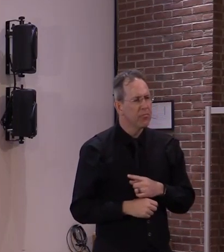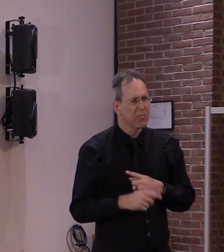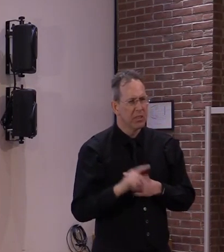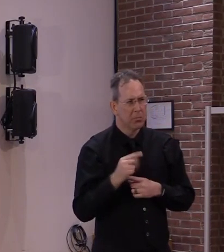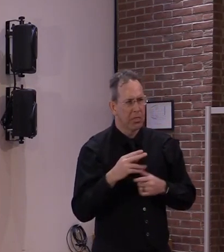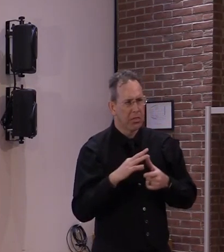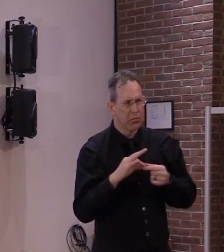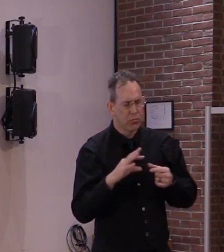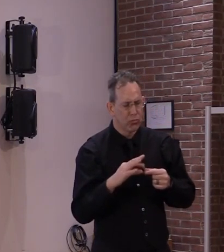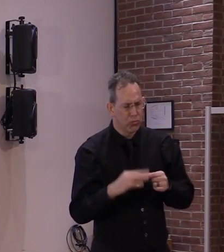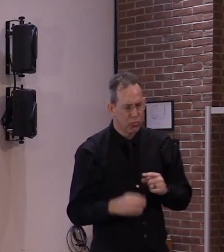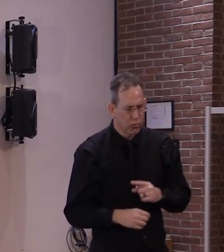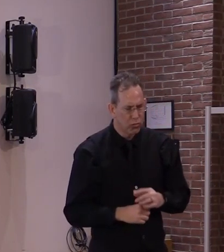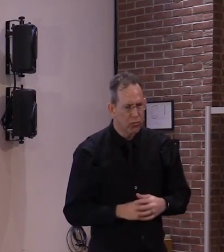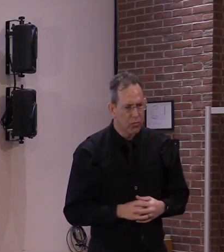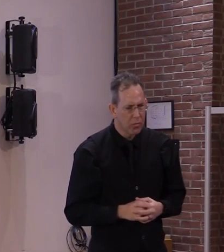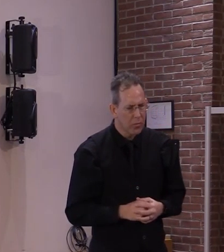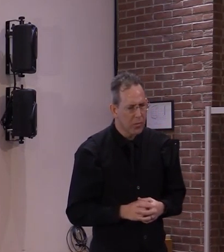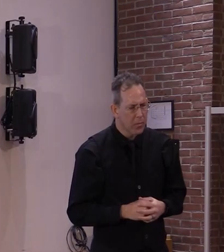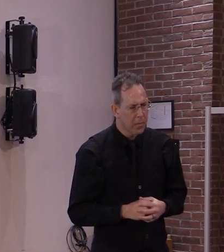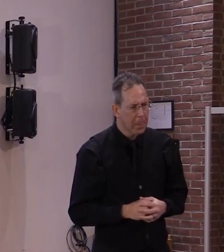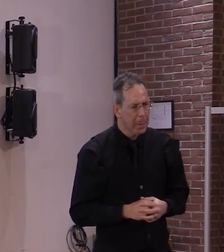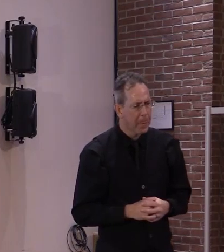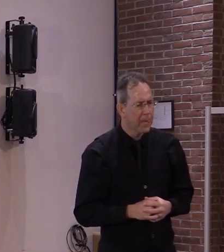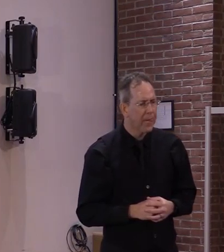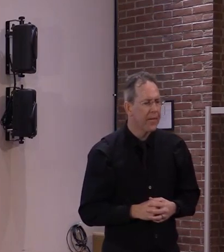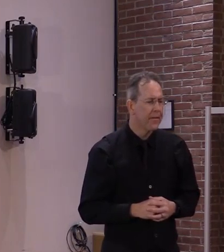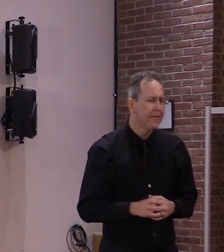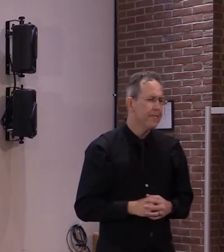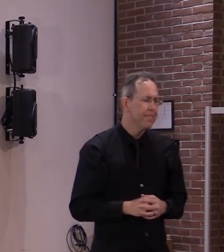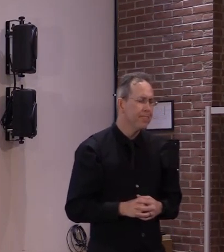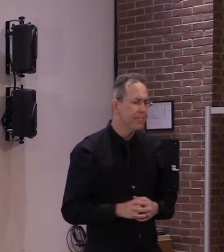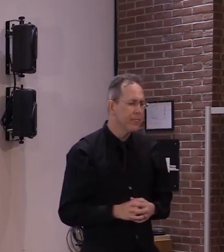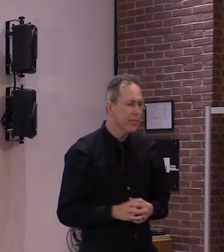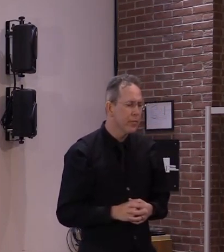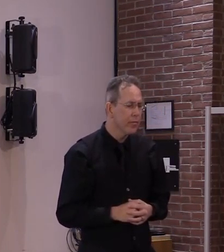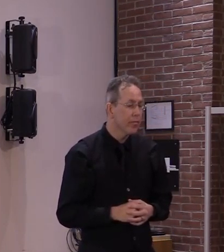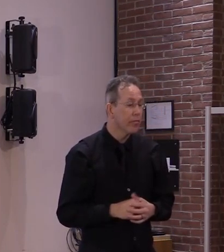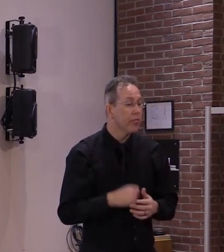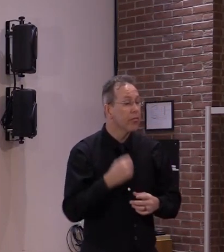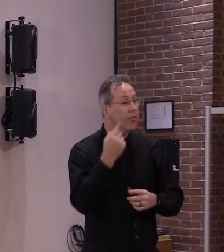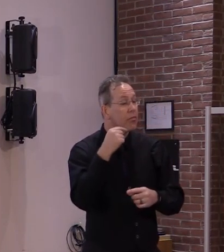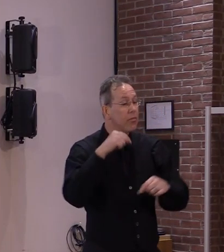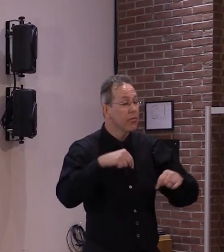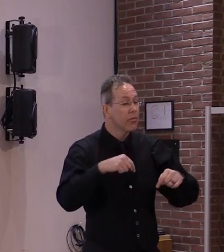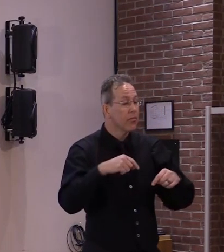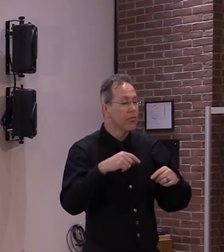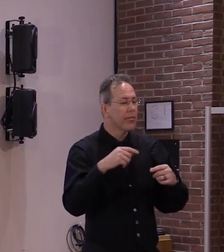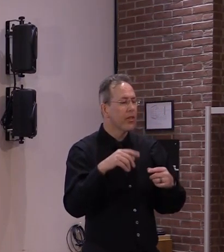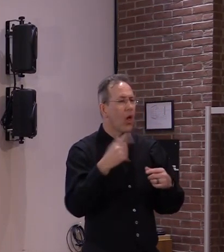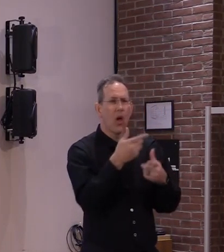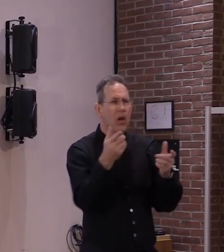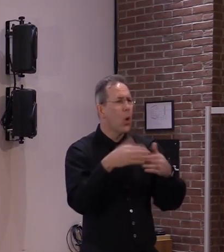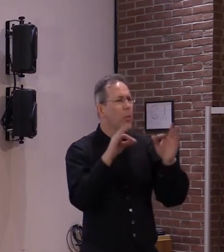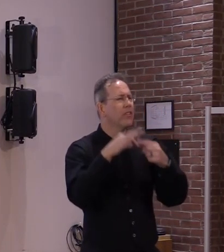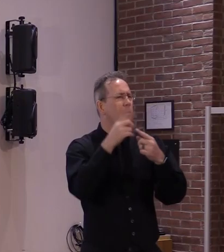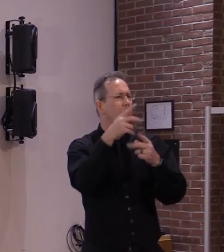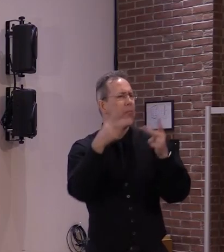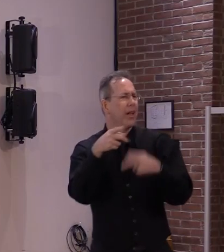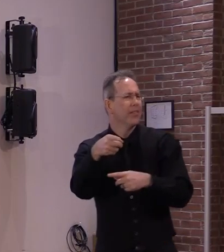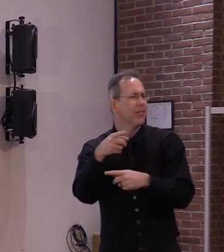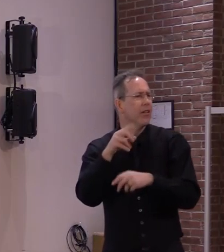were open except one, Champlain Valley, that's run by UVMMC. You know, they made the decision